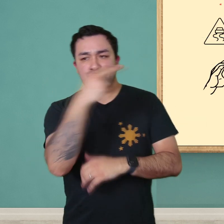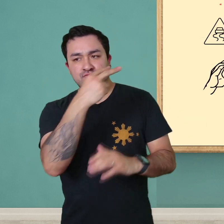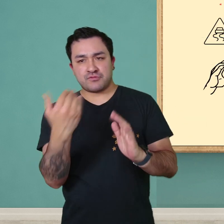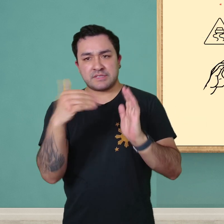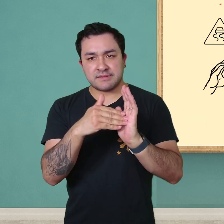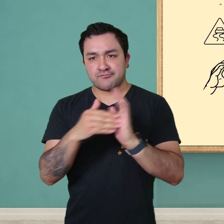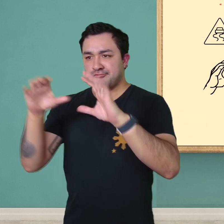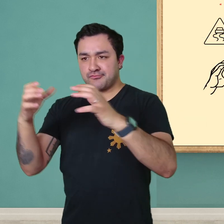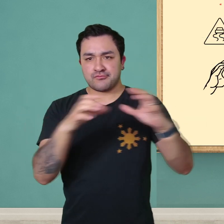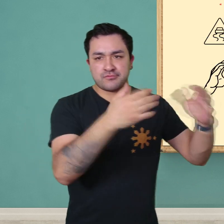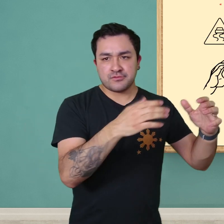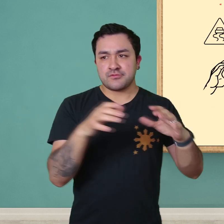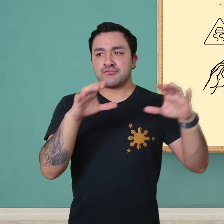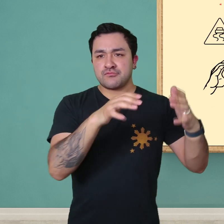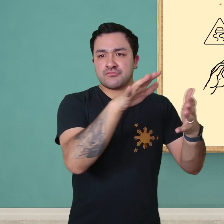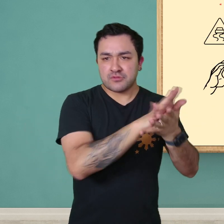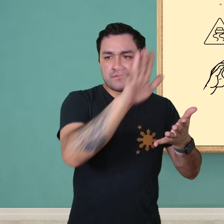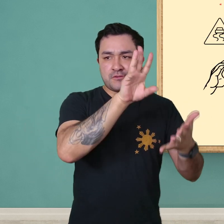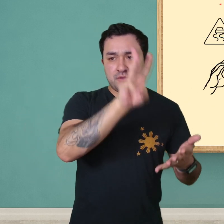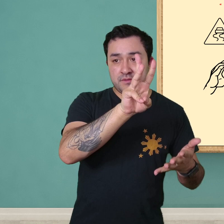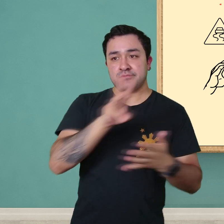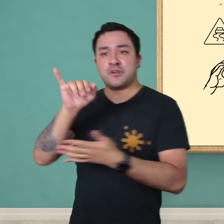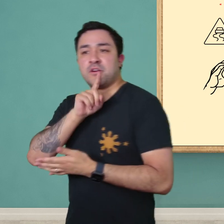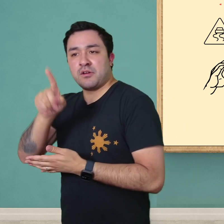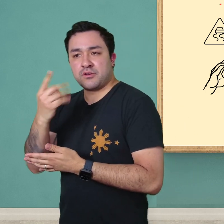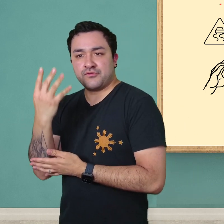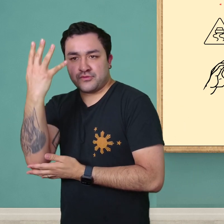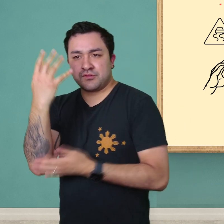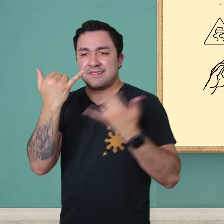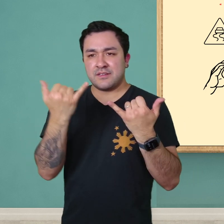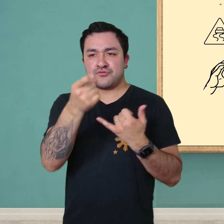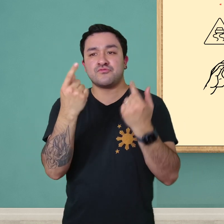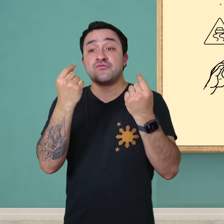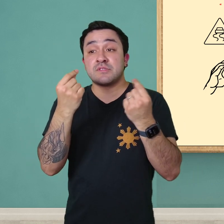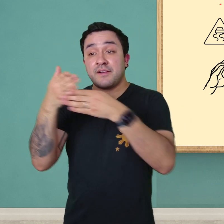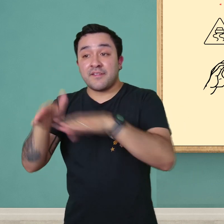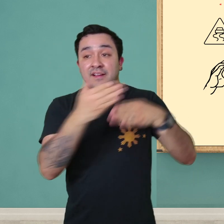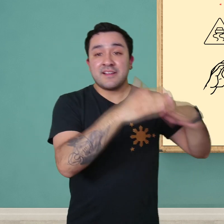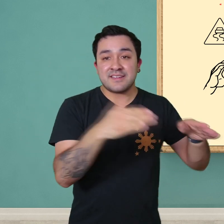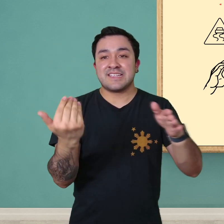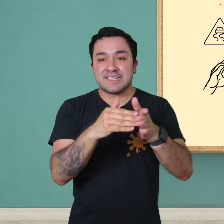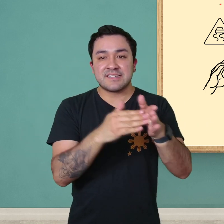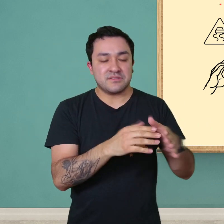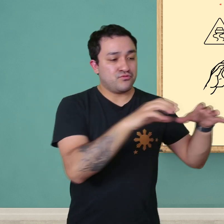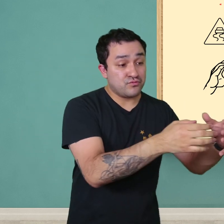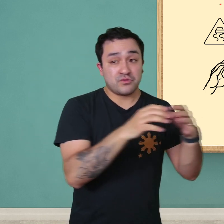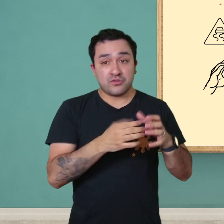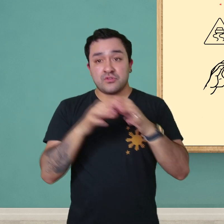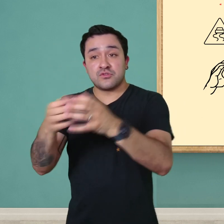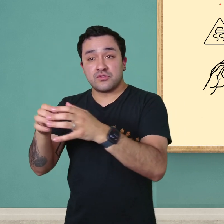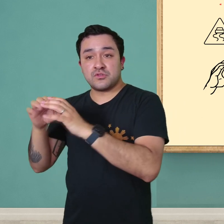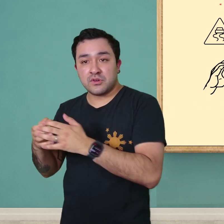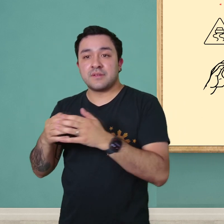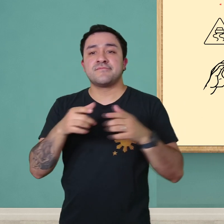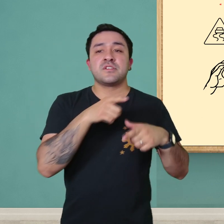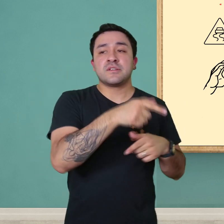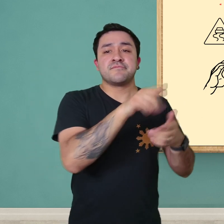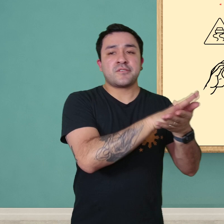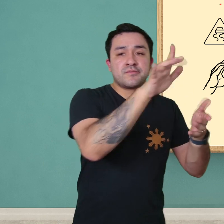Let's go back to our cluster of symbols. We already categorized them as iconic or arbitrary. Now go ahead